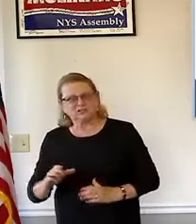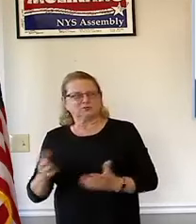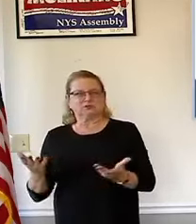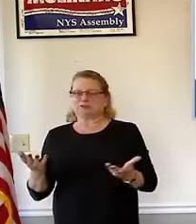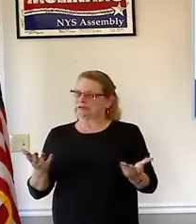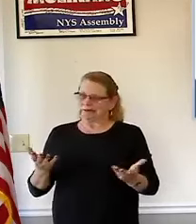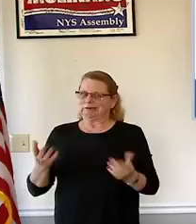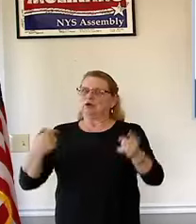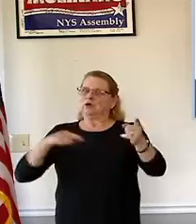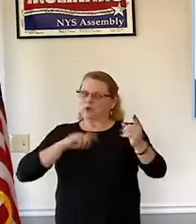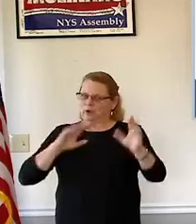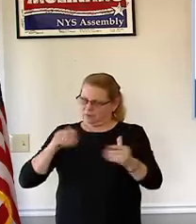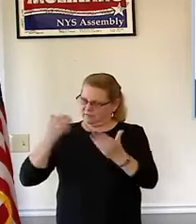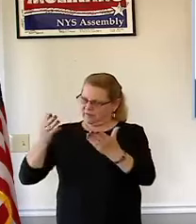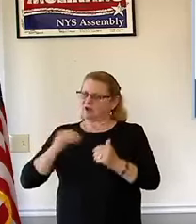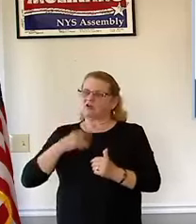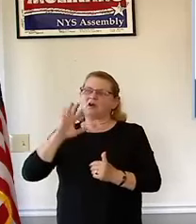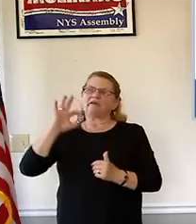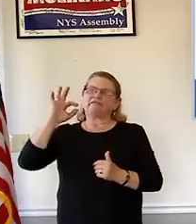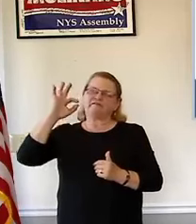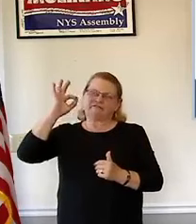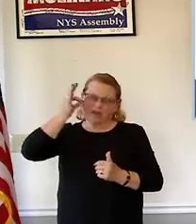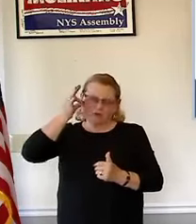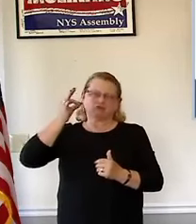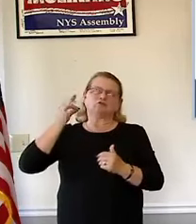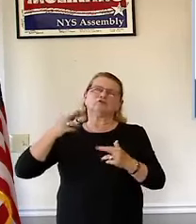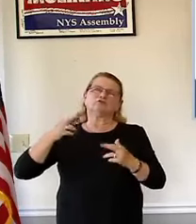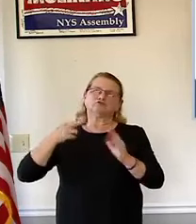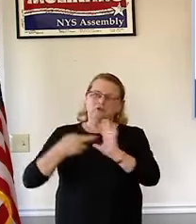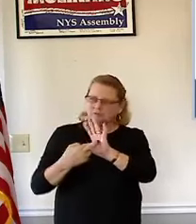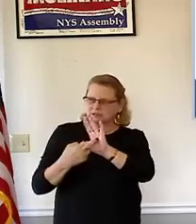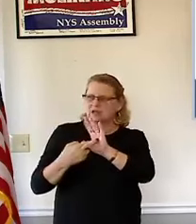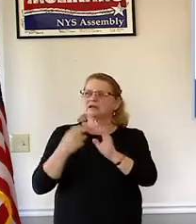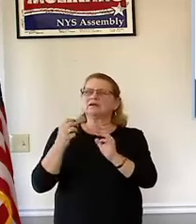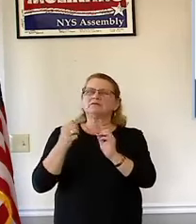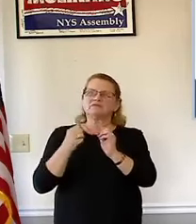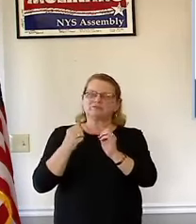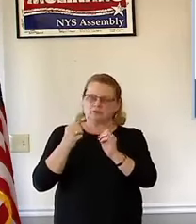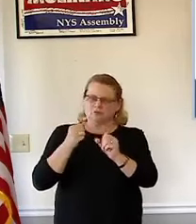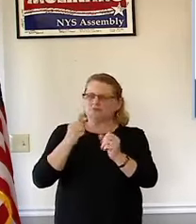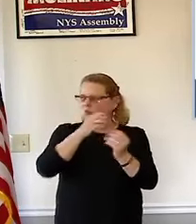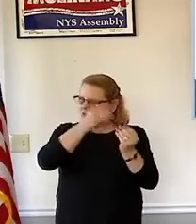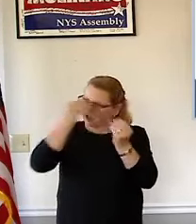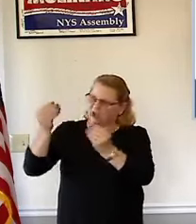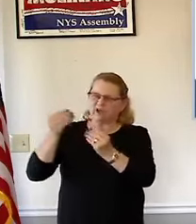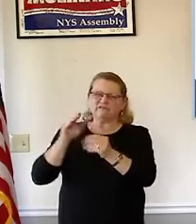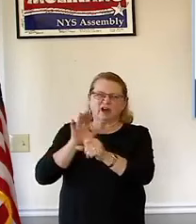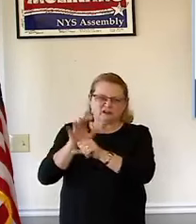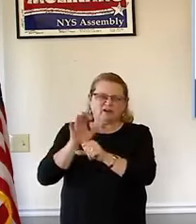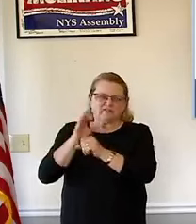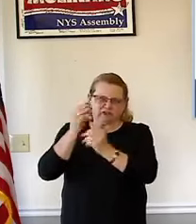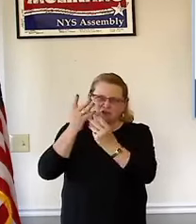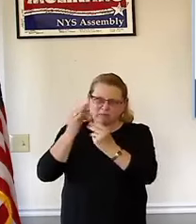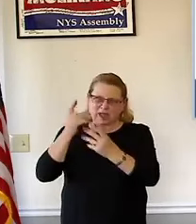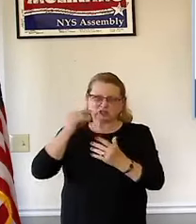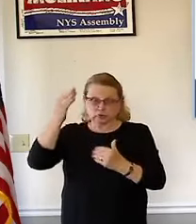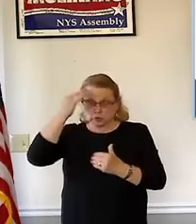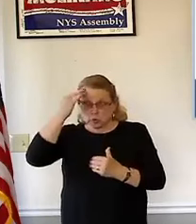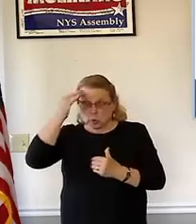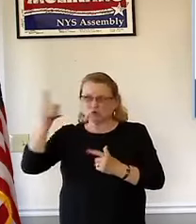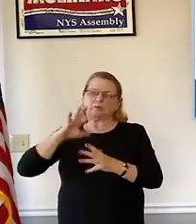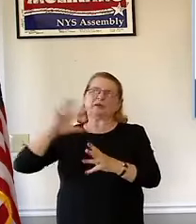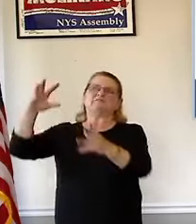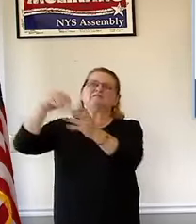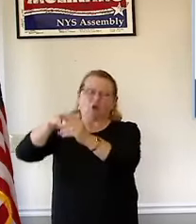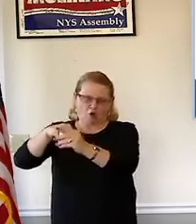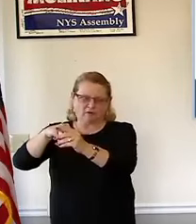federal representatives with enough feedback to know, at least to be involved in the process, to ensure that the money gets to those that